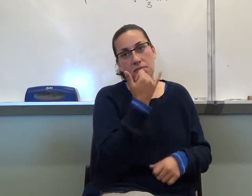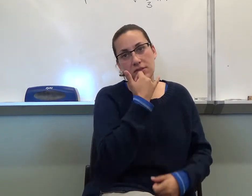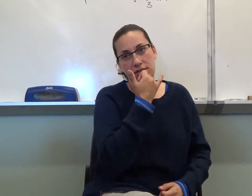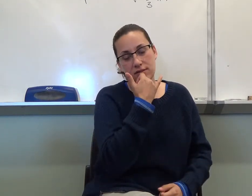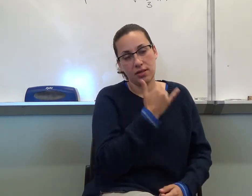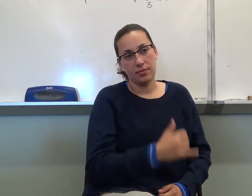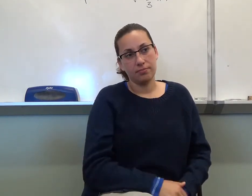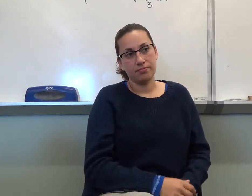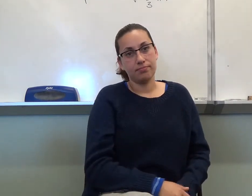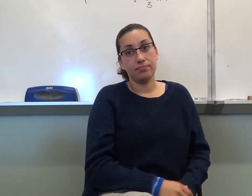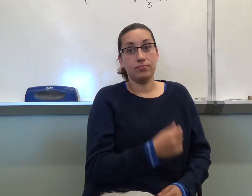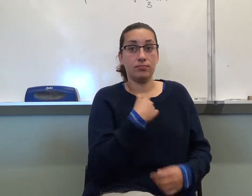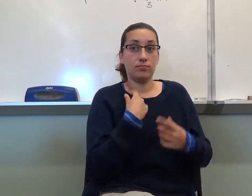is open a parentheses here